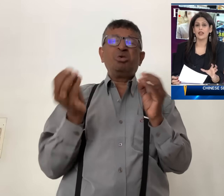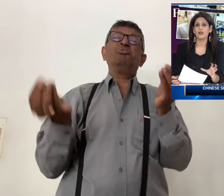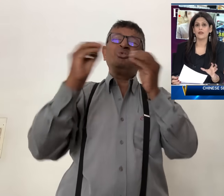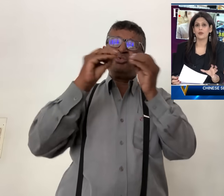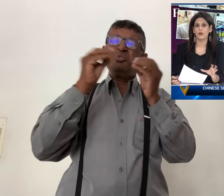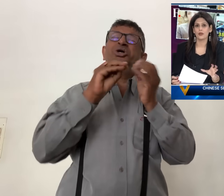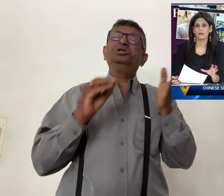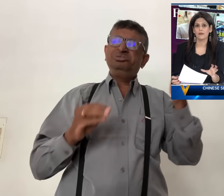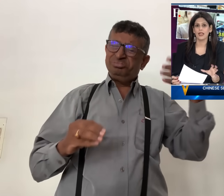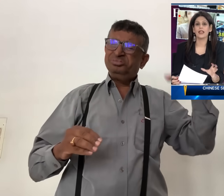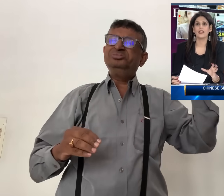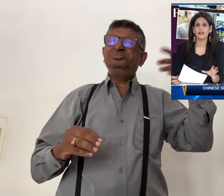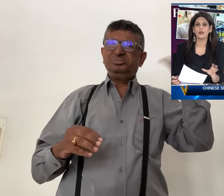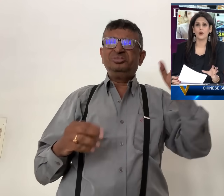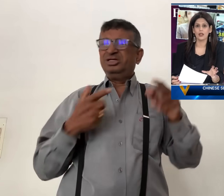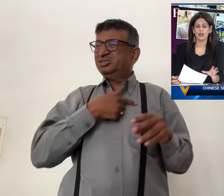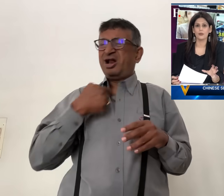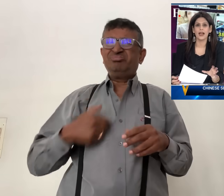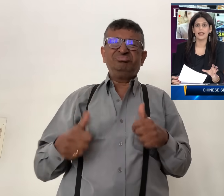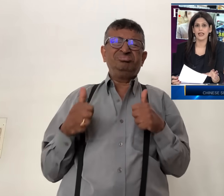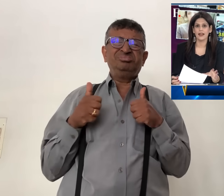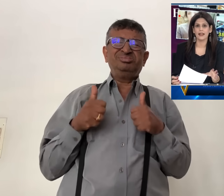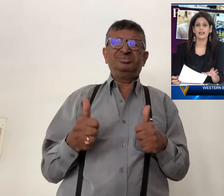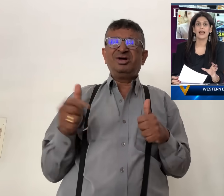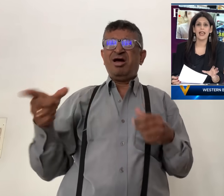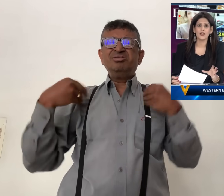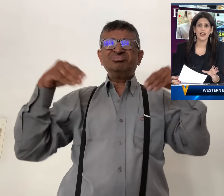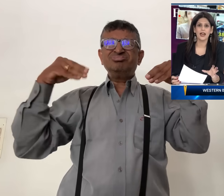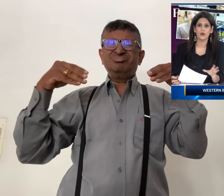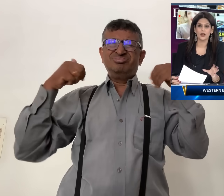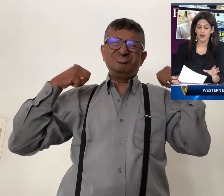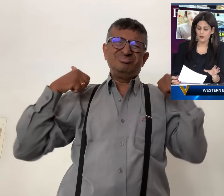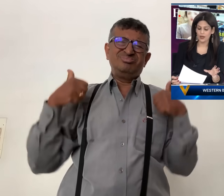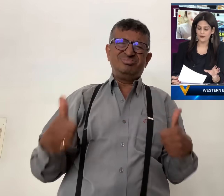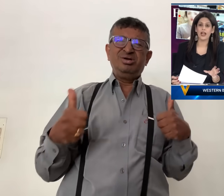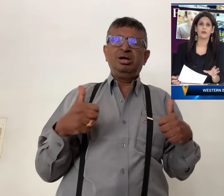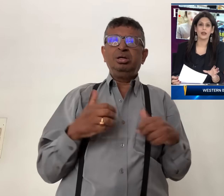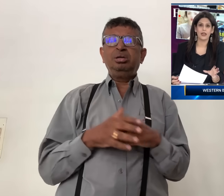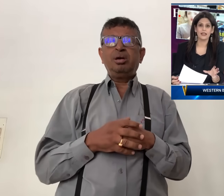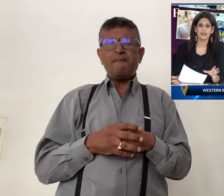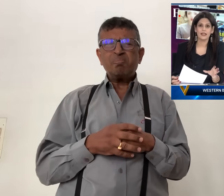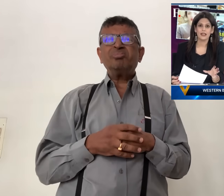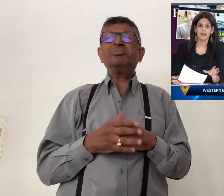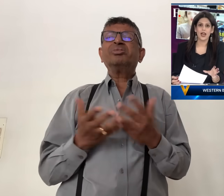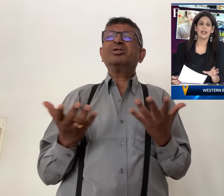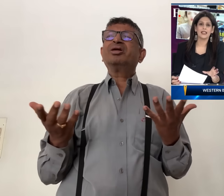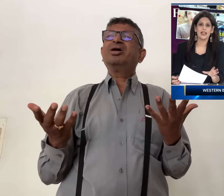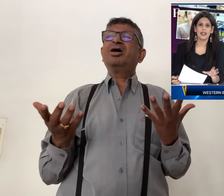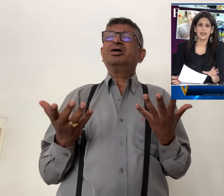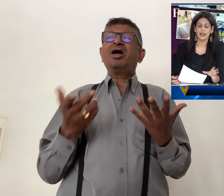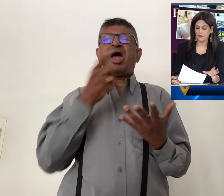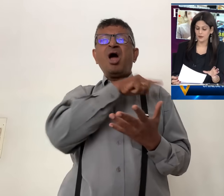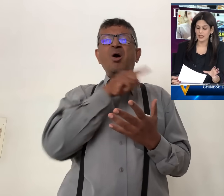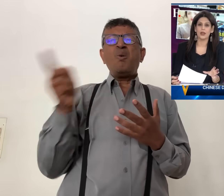to get a foothold. It had dozens of orders from Chinese airlines. Air China had ordered 45 Boeing planes. China Eastern Airlines, another 53